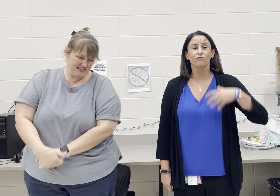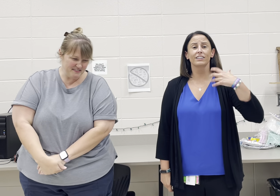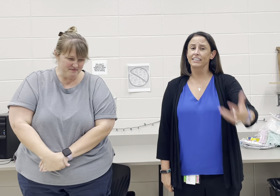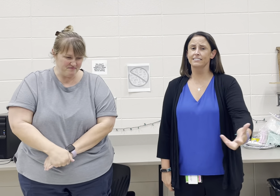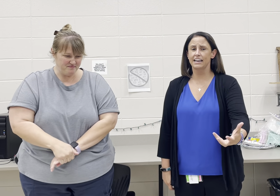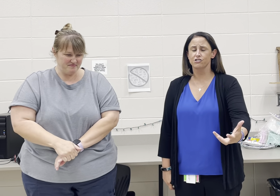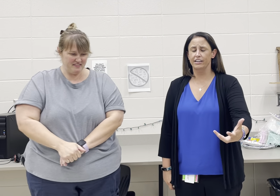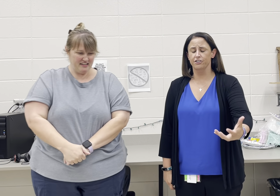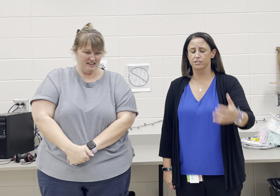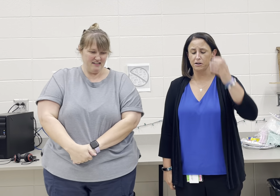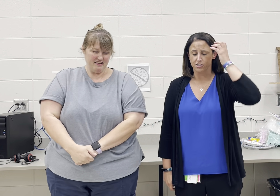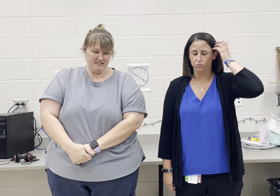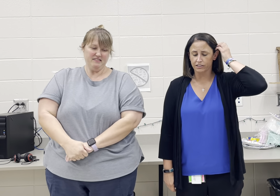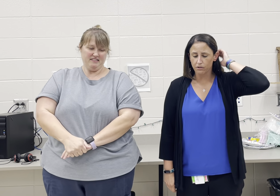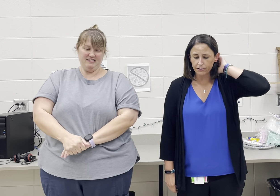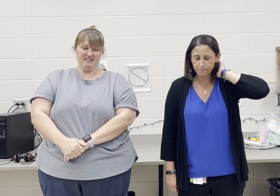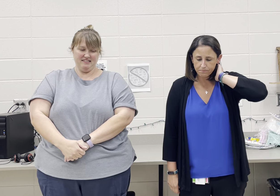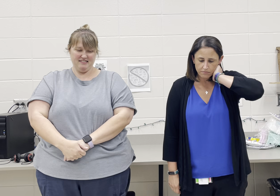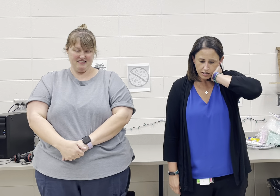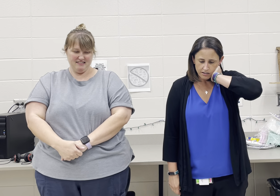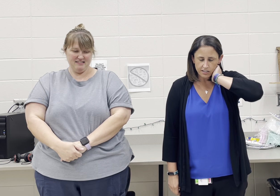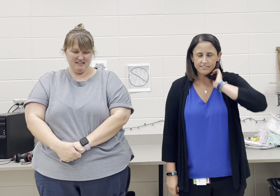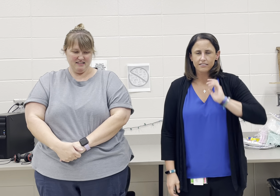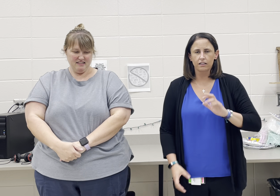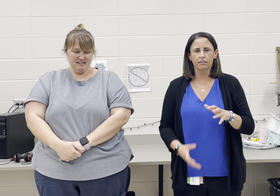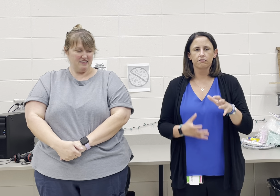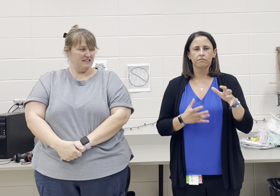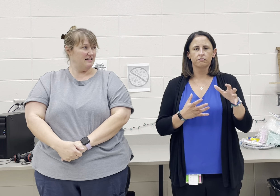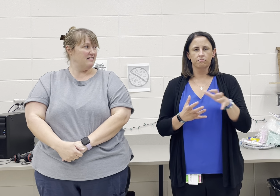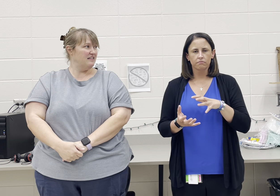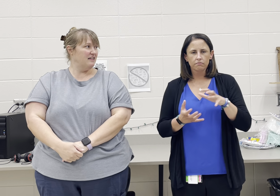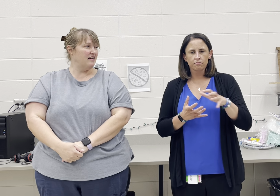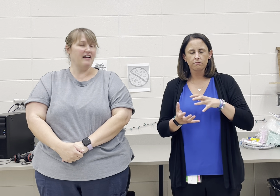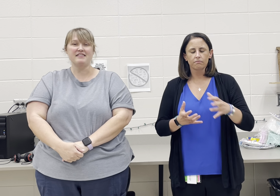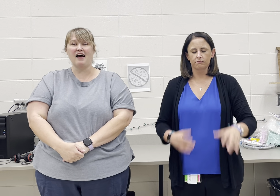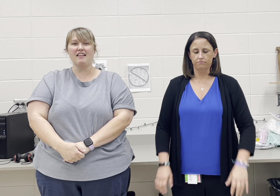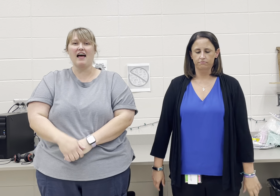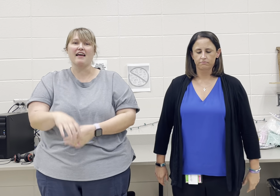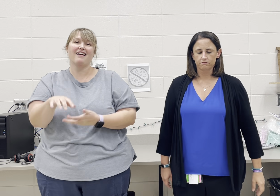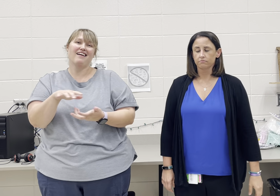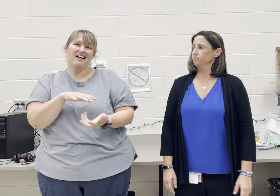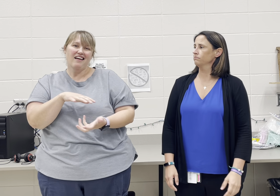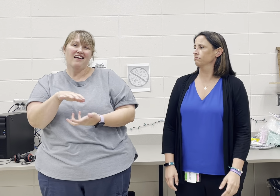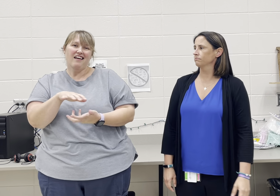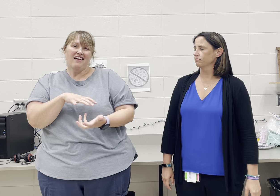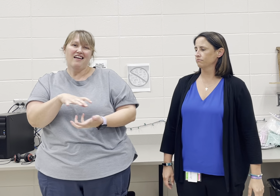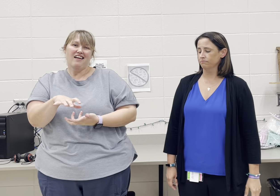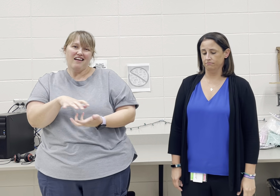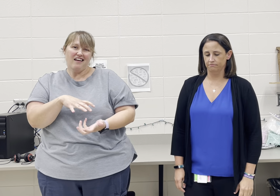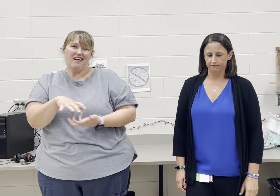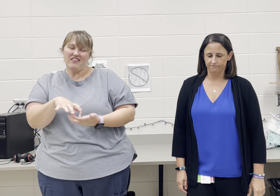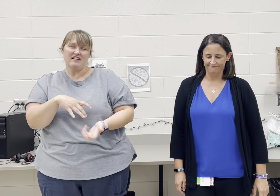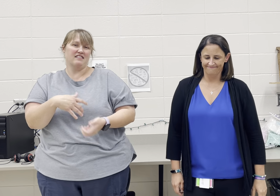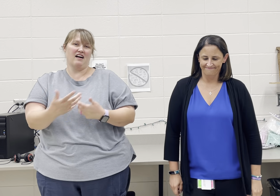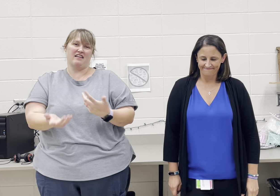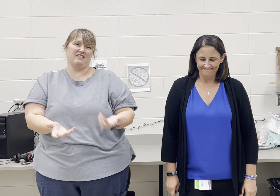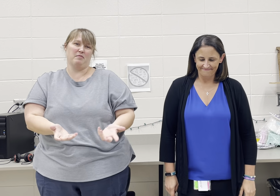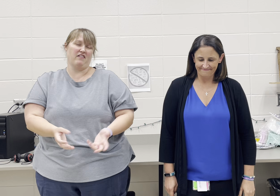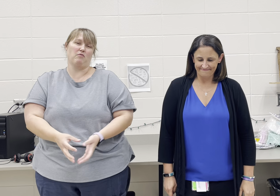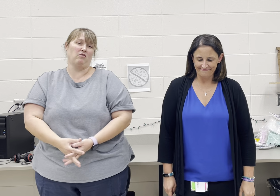Really exaggerate your expression with that one. Because it's not like, It's not like, that does not exemplify rolling on the